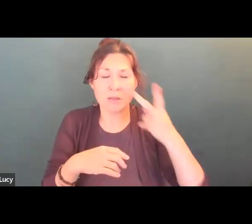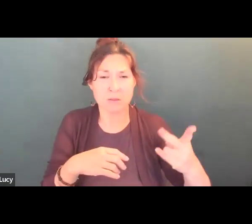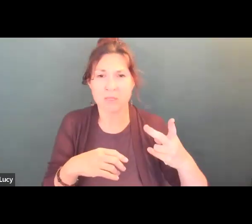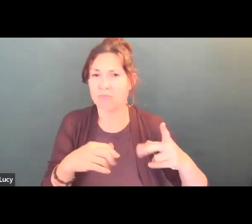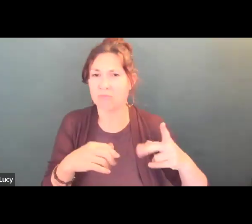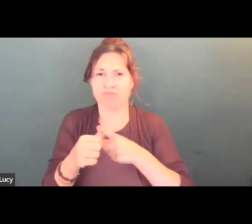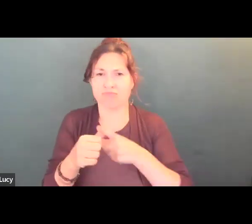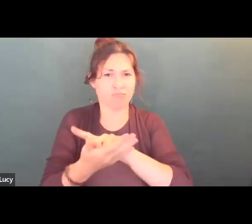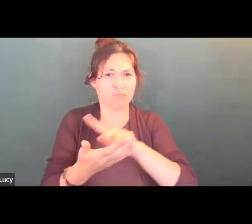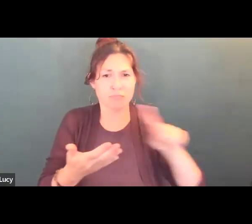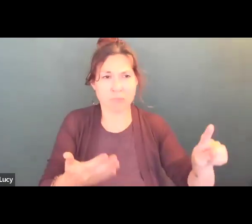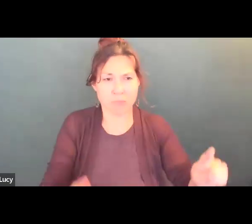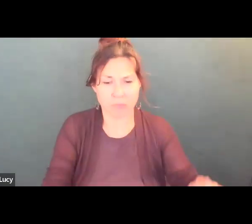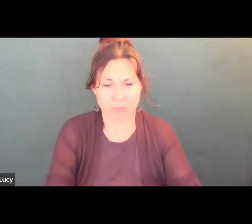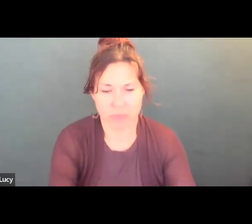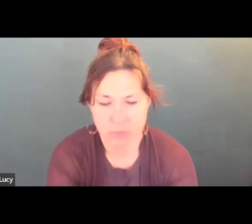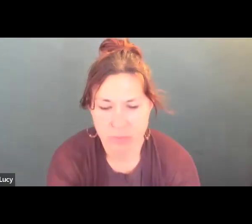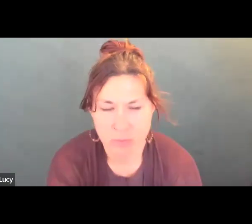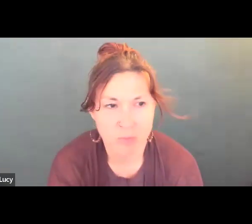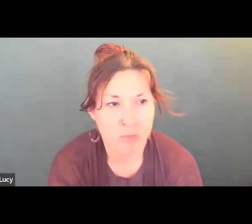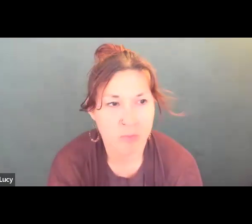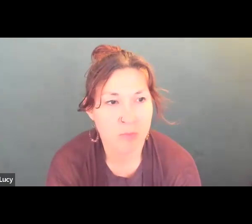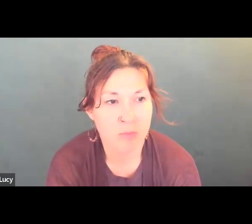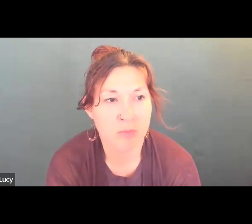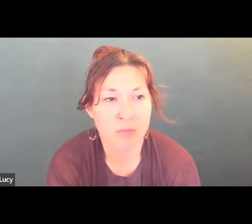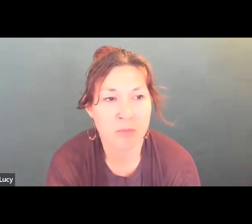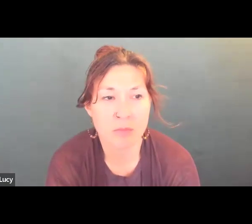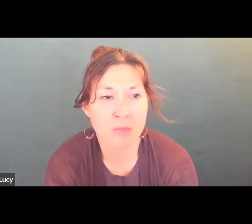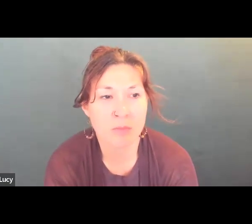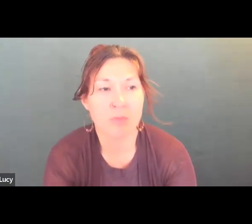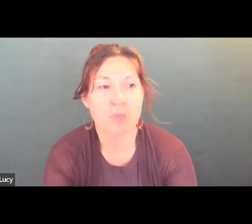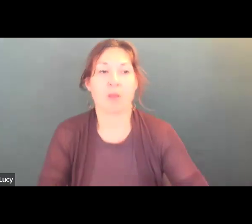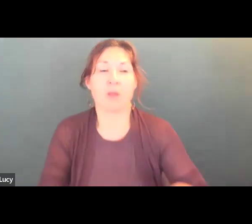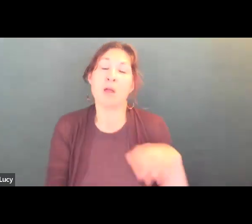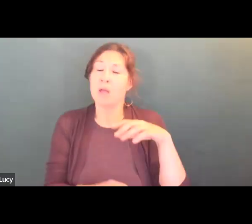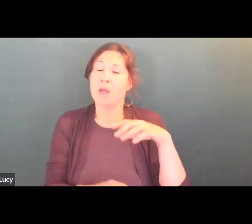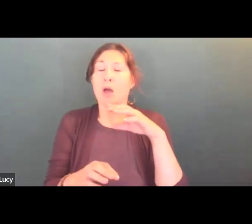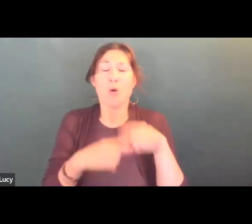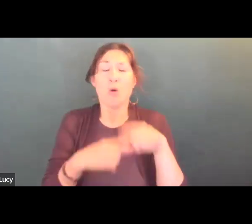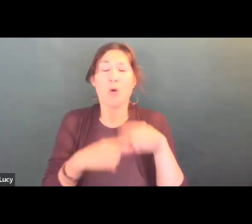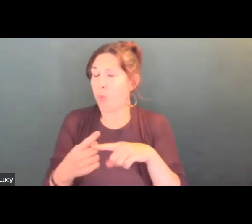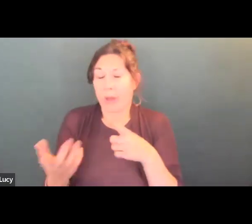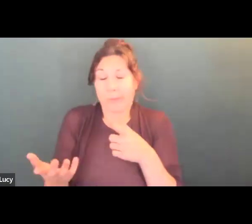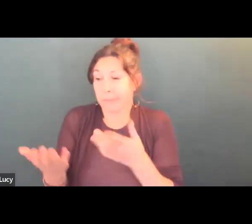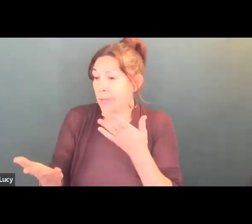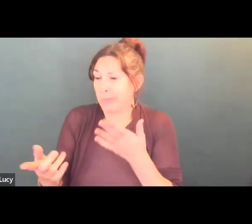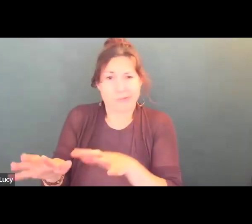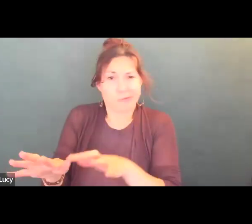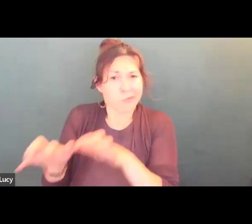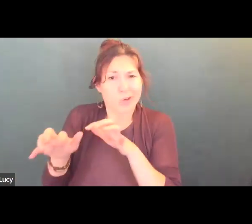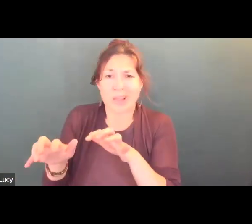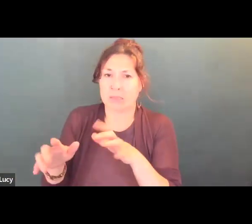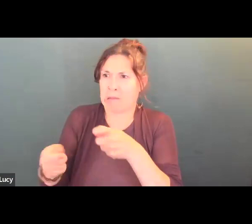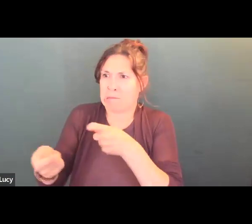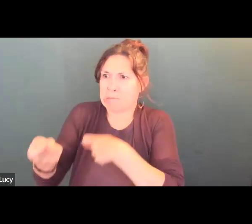is, some of those connections needed to be replaced, or tablets were freezing, needed to be replaced. And so